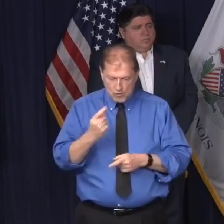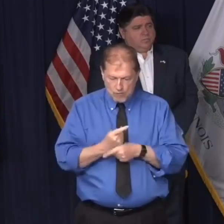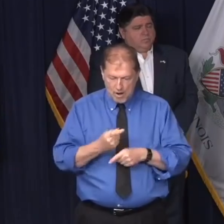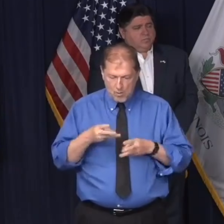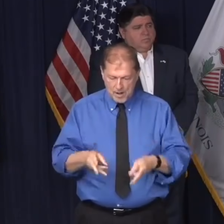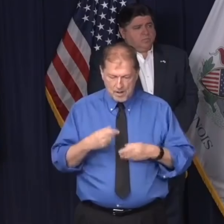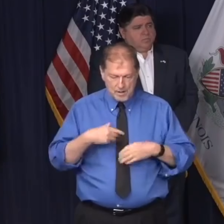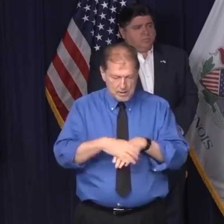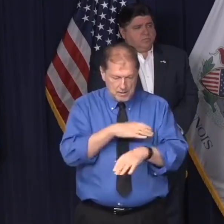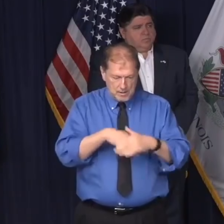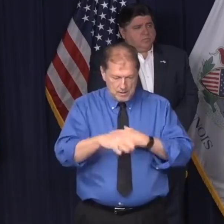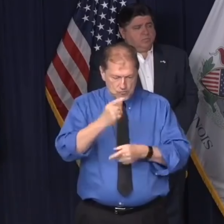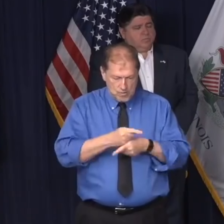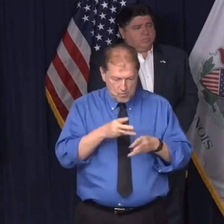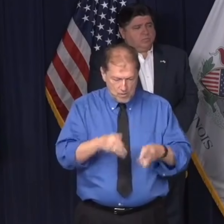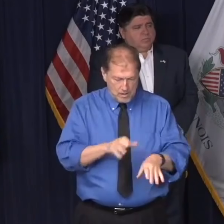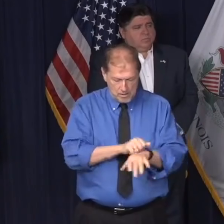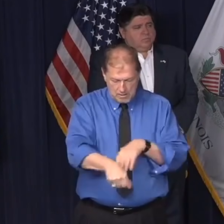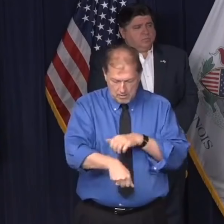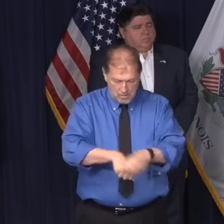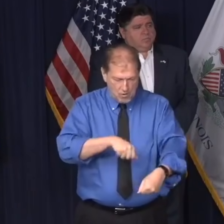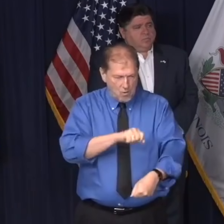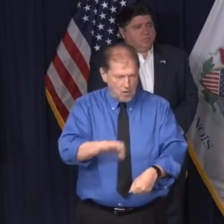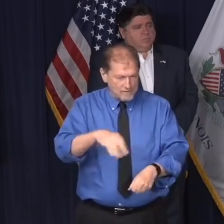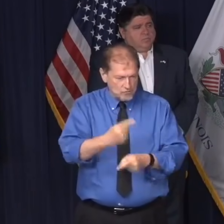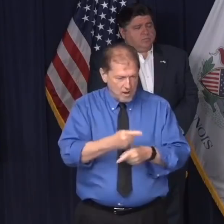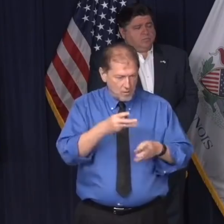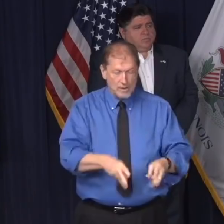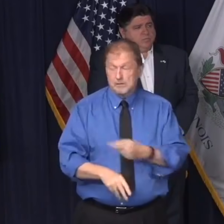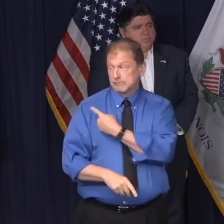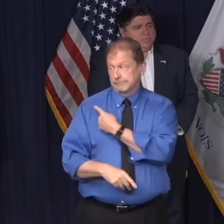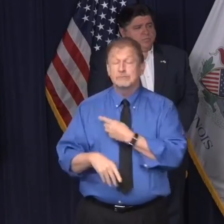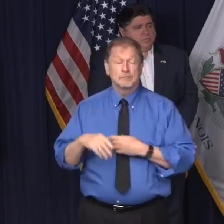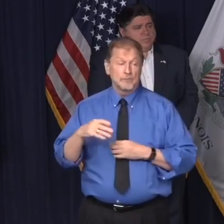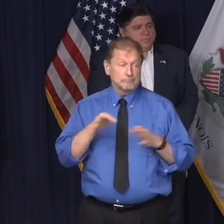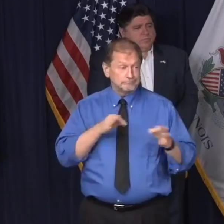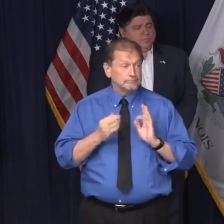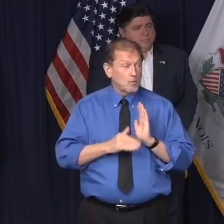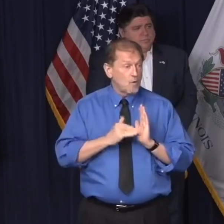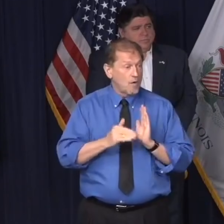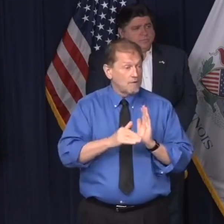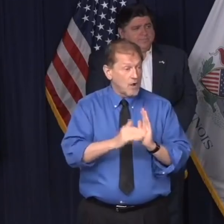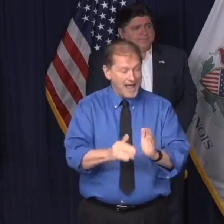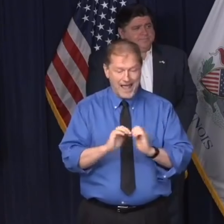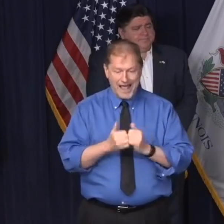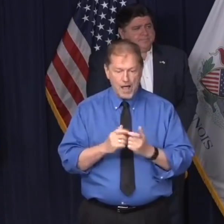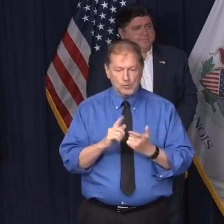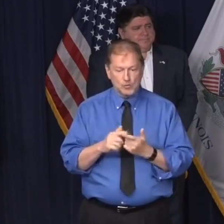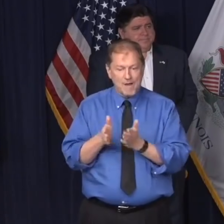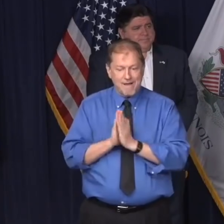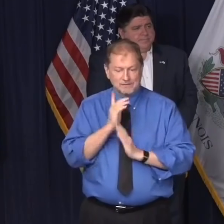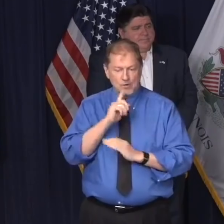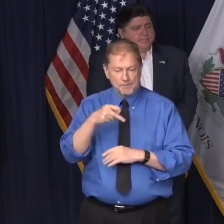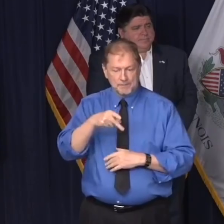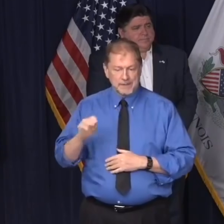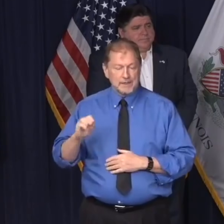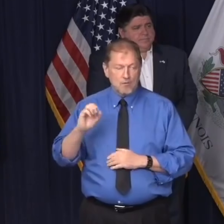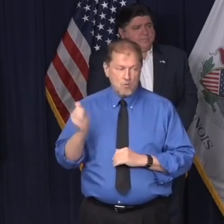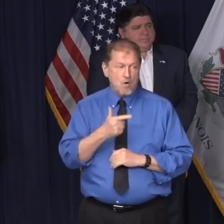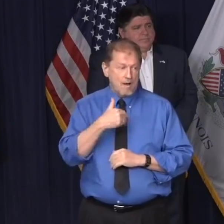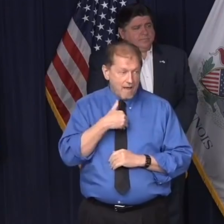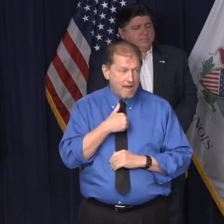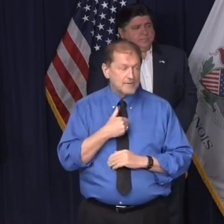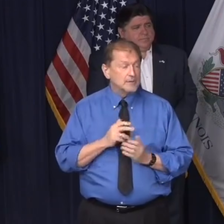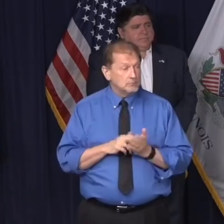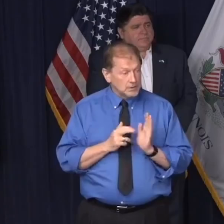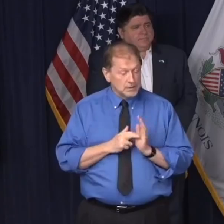has spoken over and over and eloquently about the process to be able to make sure that everyone has what they need. So all of those things